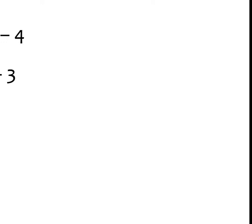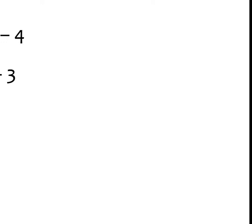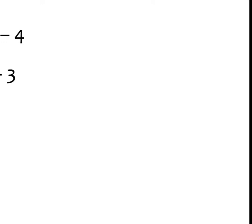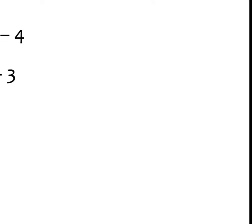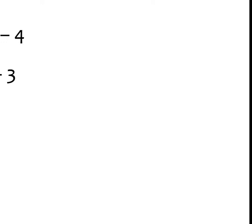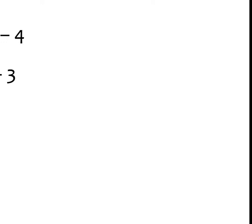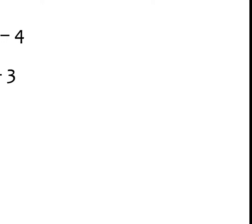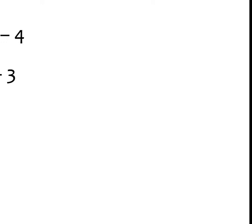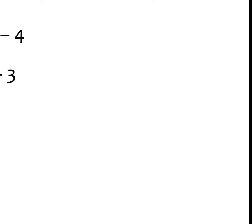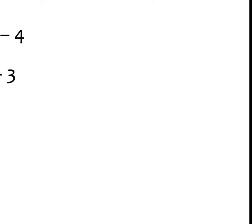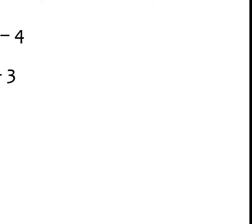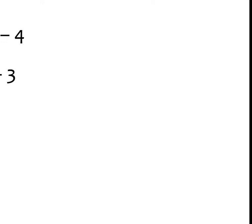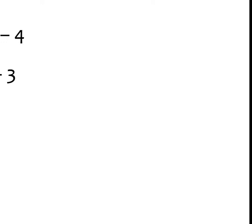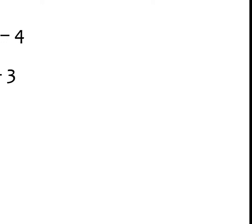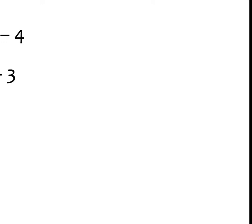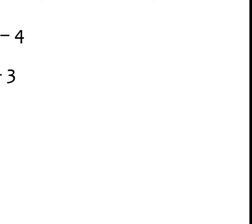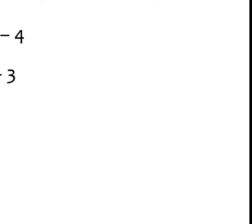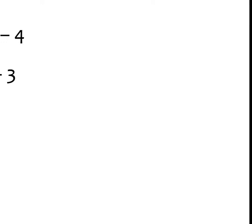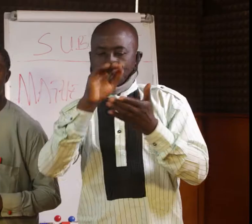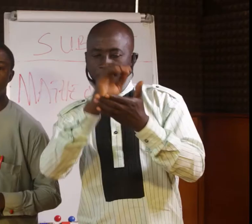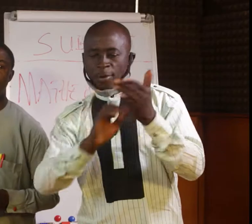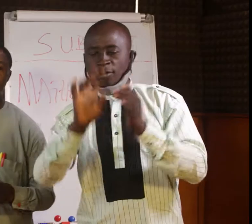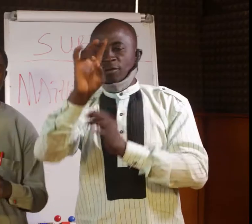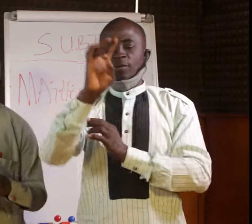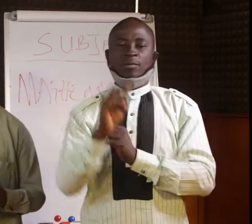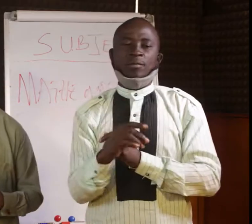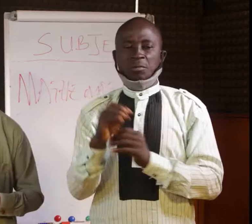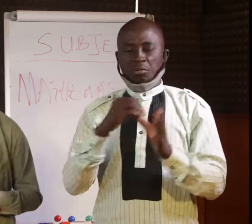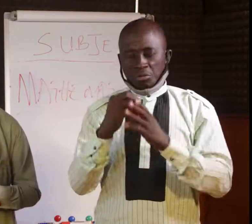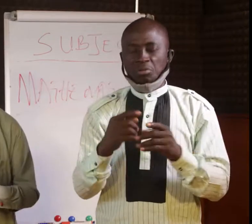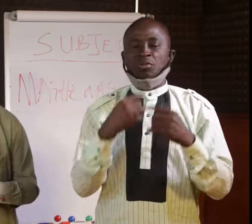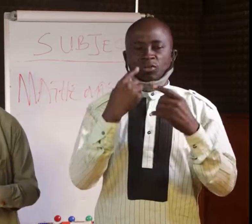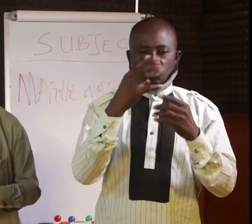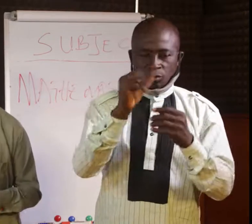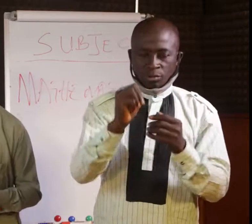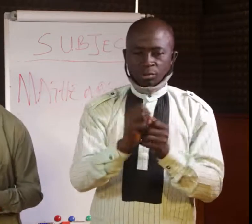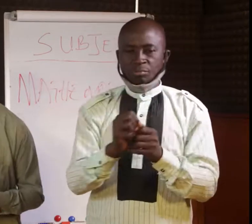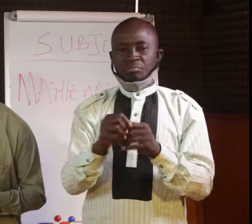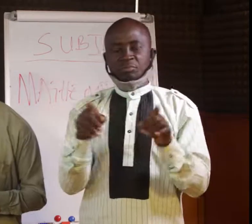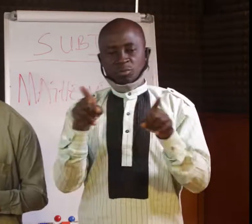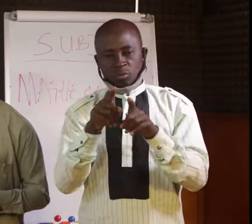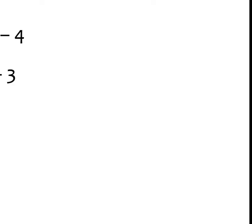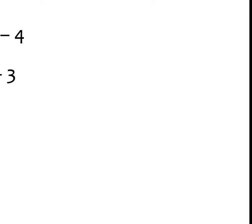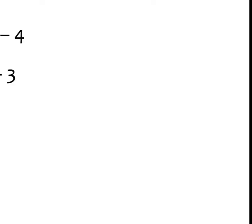2x equals to minus 7. Or you equate them to be equals to 0.